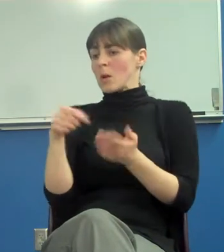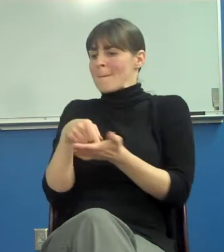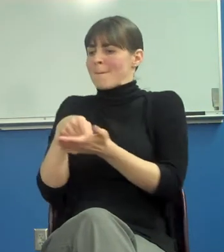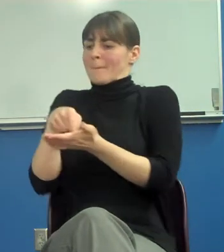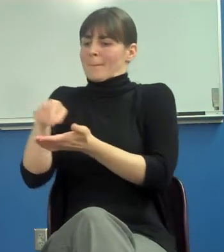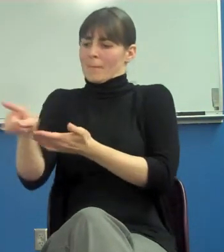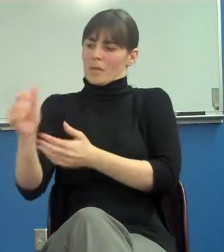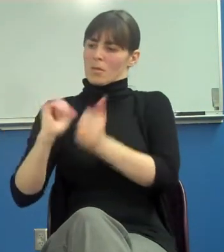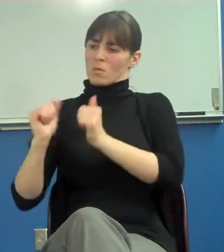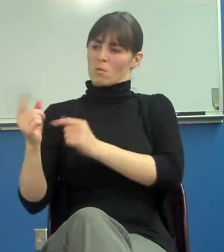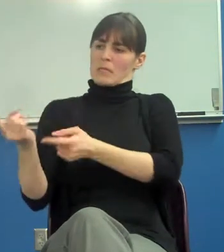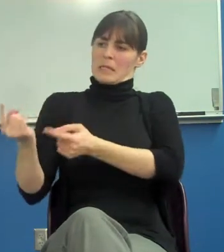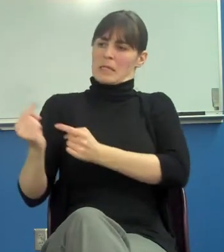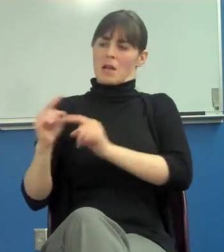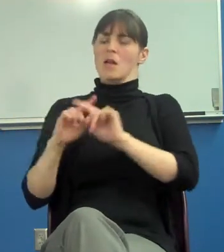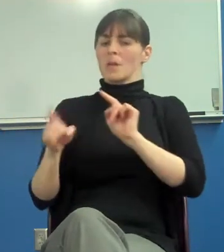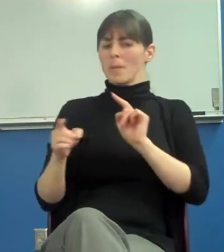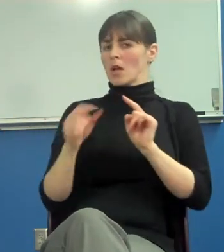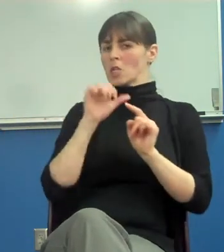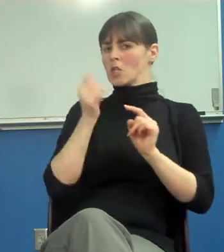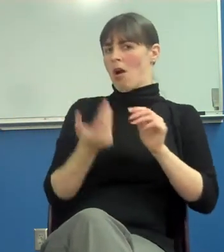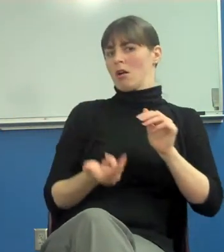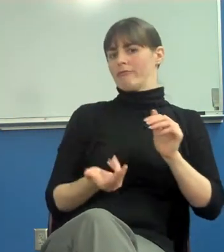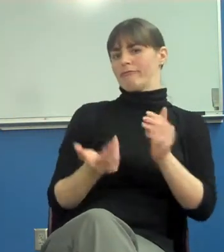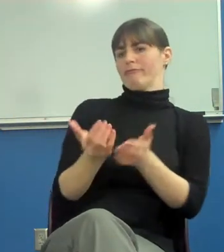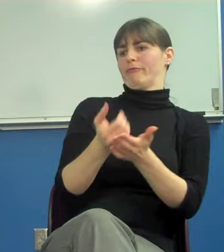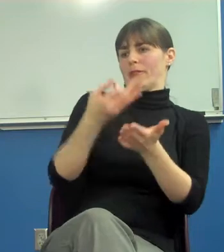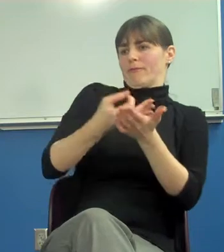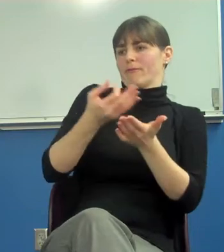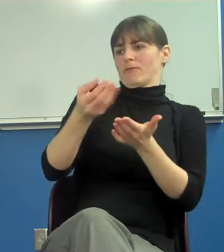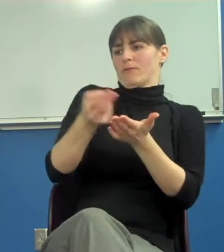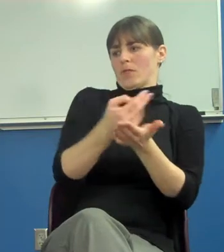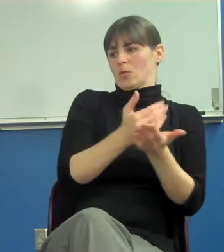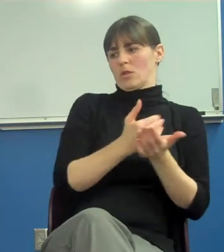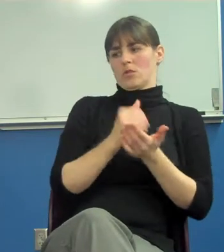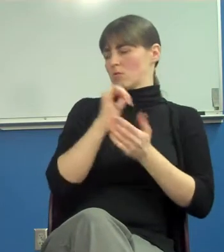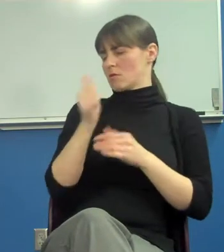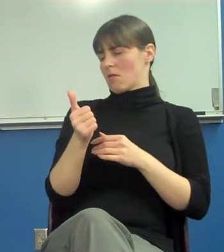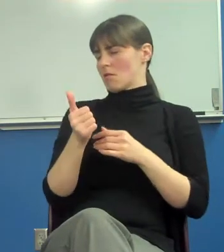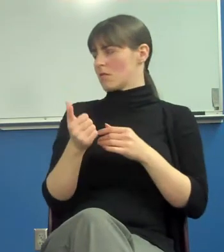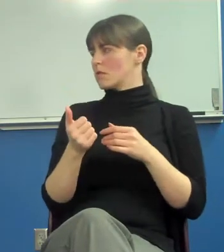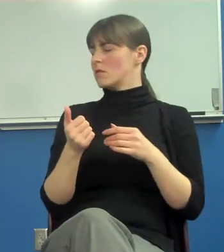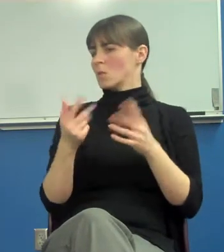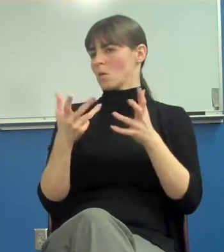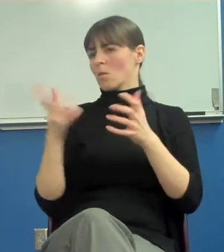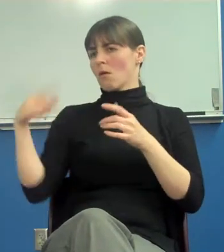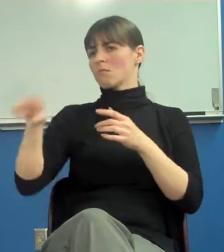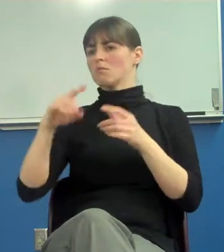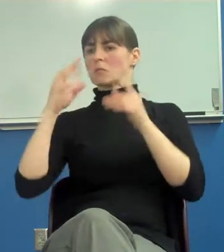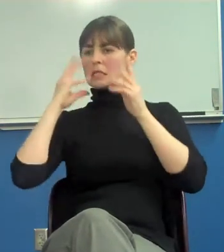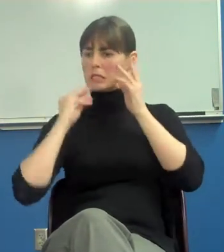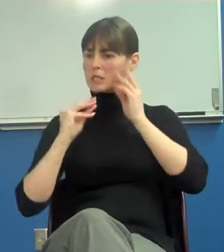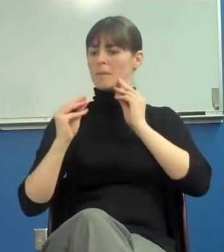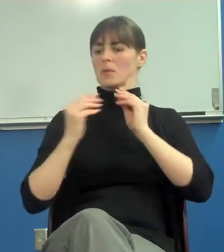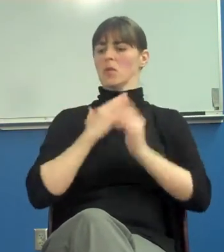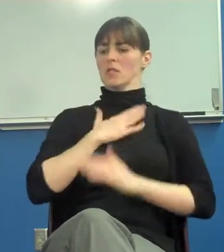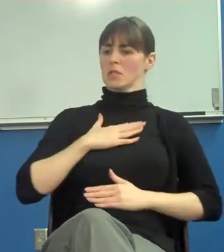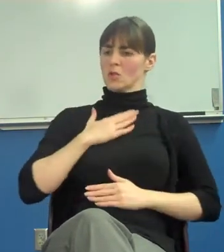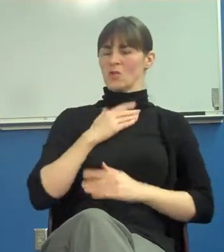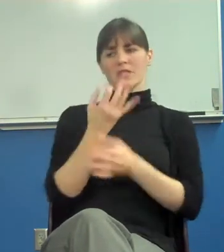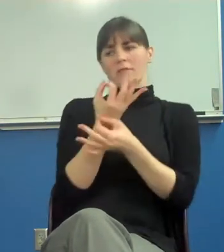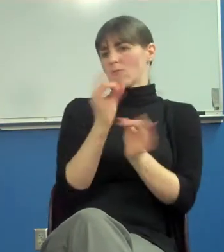we're not trying to make money off of this. We want this to be more of an experience for everybody. But at the same time, it can't be completely